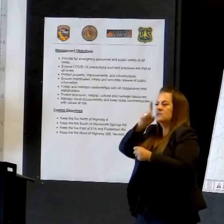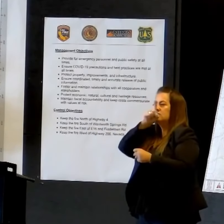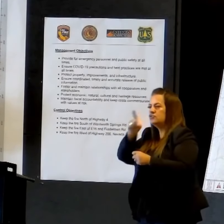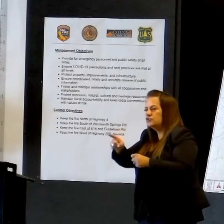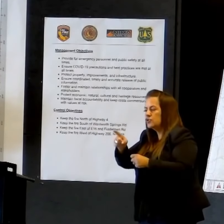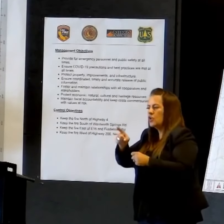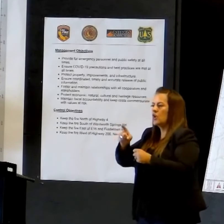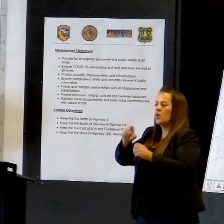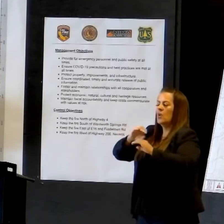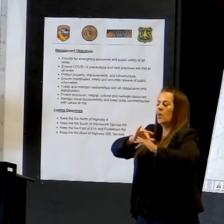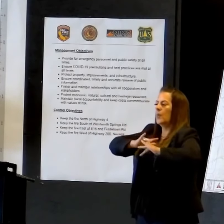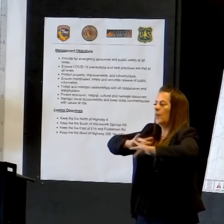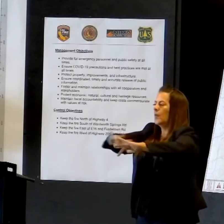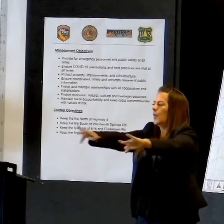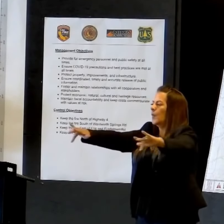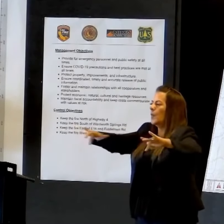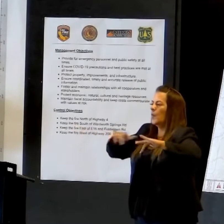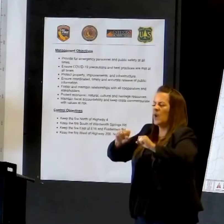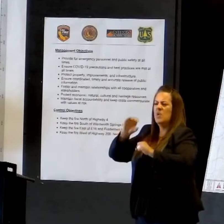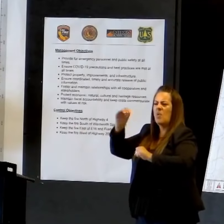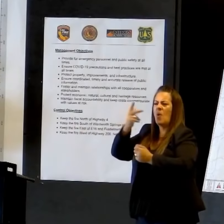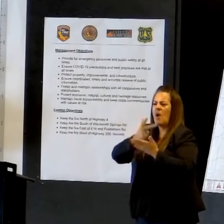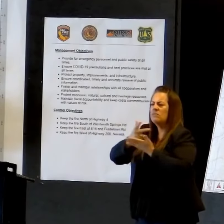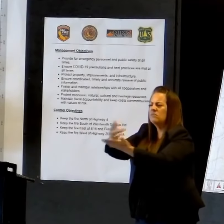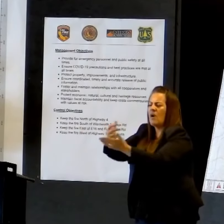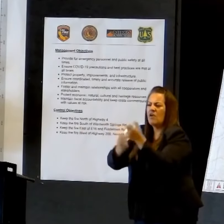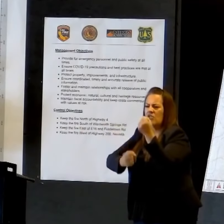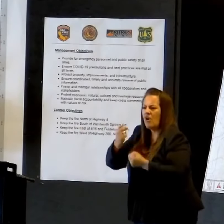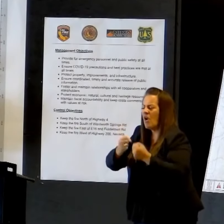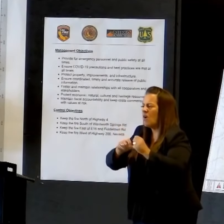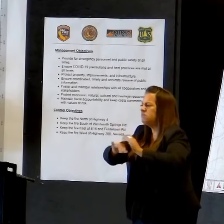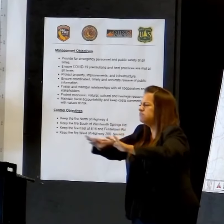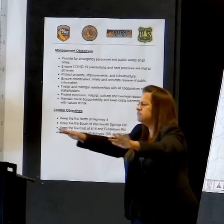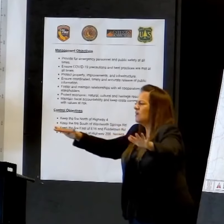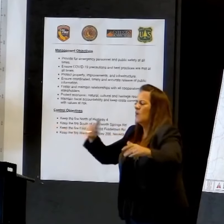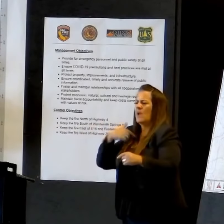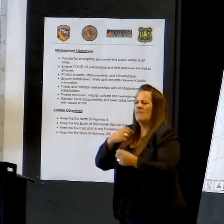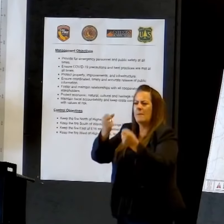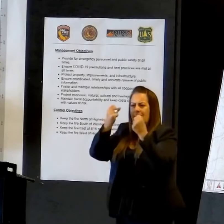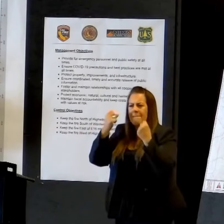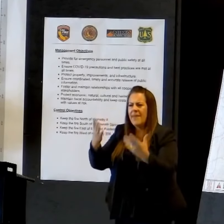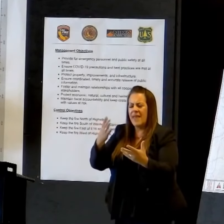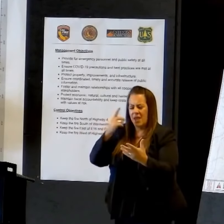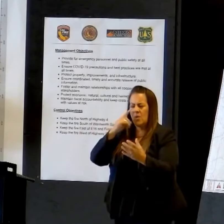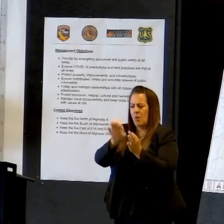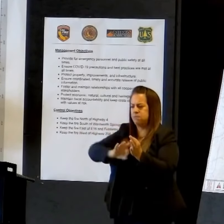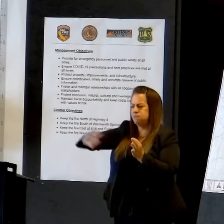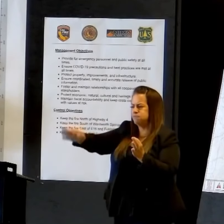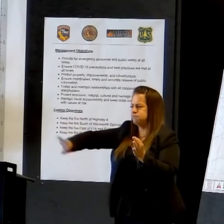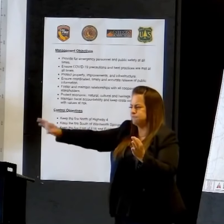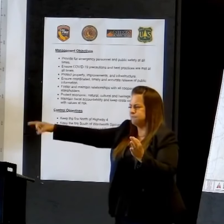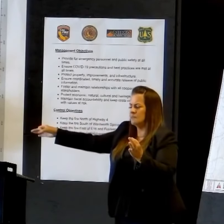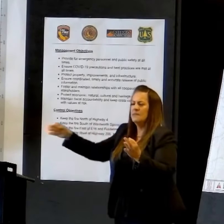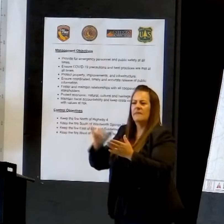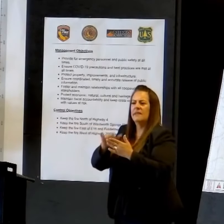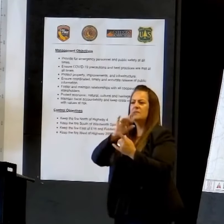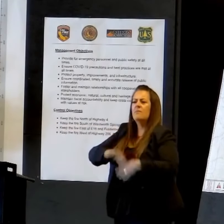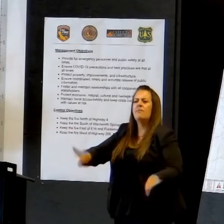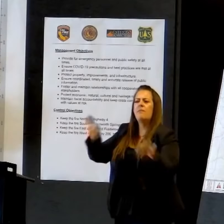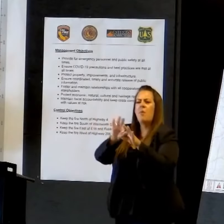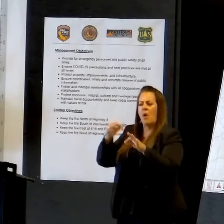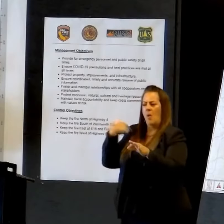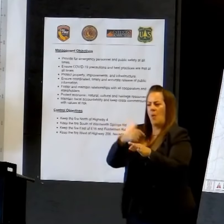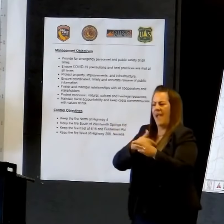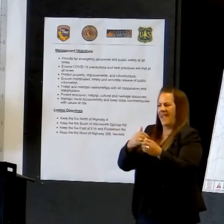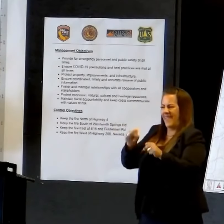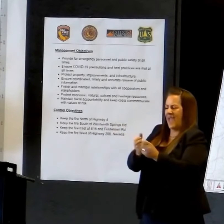the streets, off the fire hydrants. We have fire hose spread out for miles out there, so please know we're diligently working in those areas